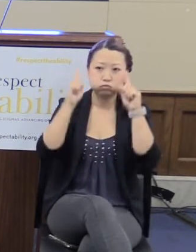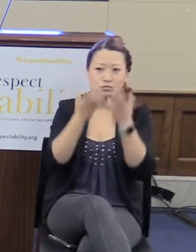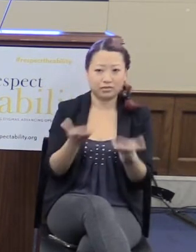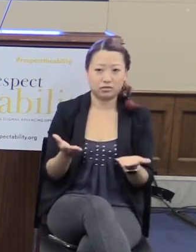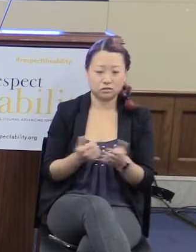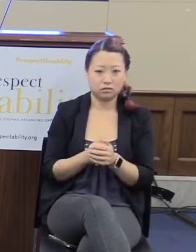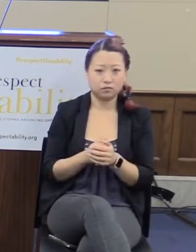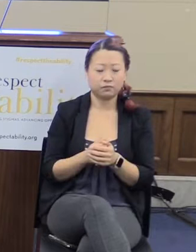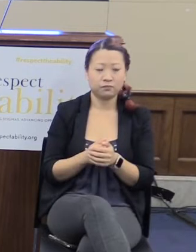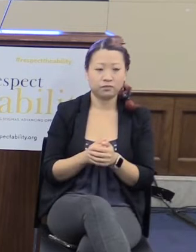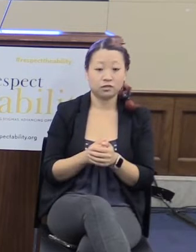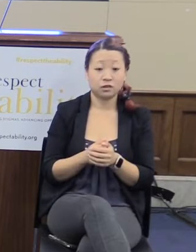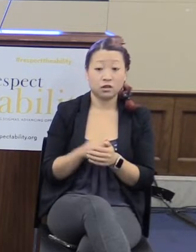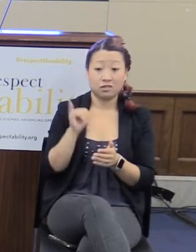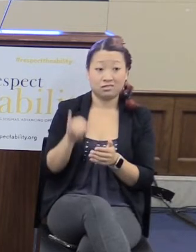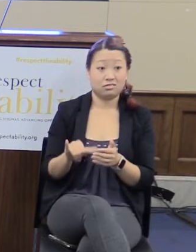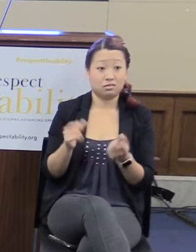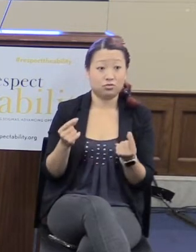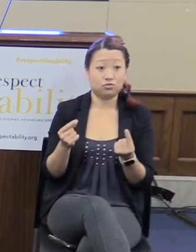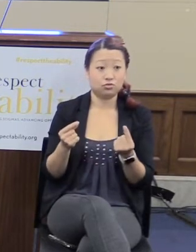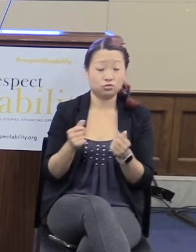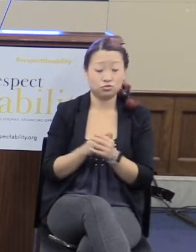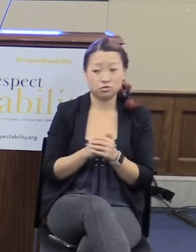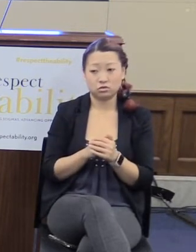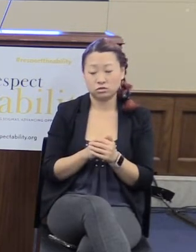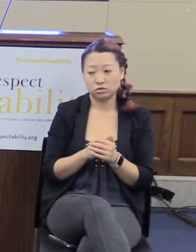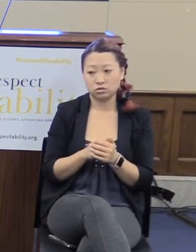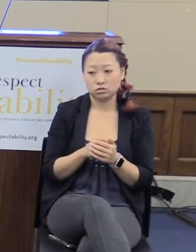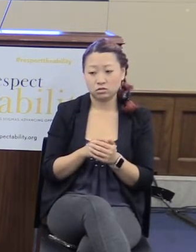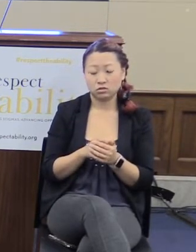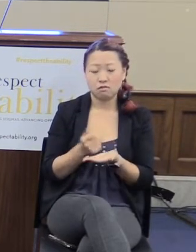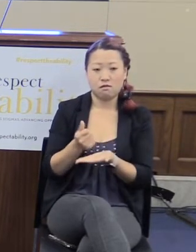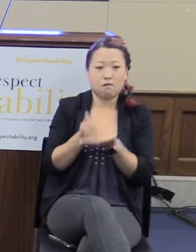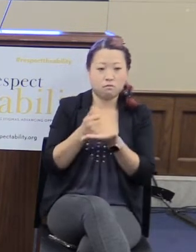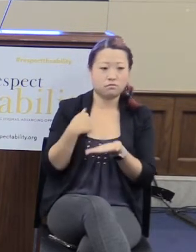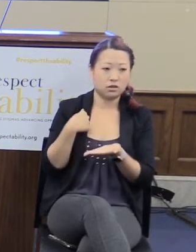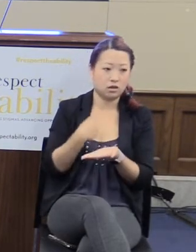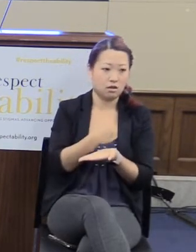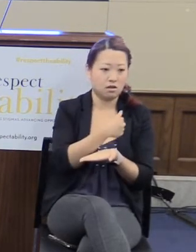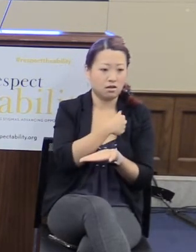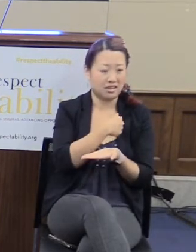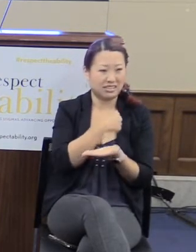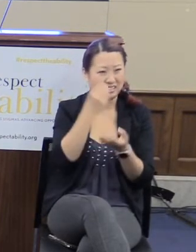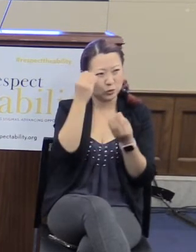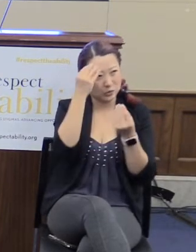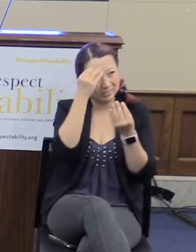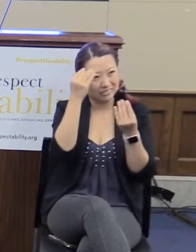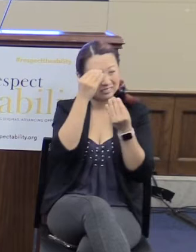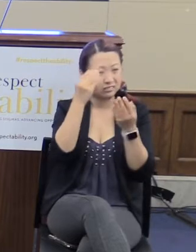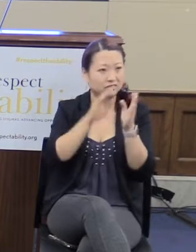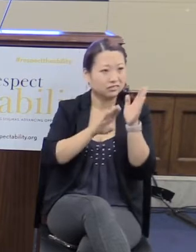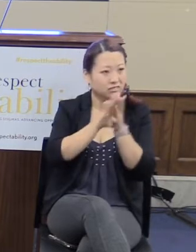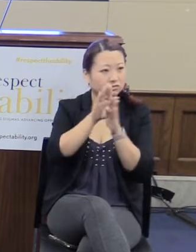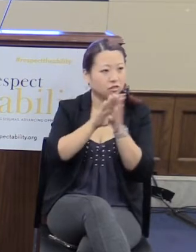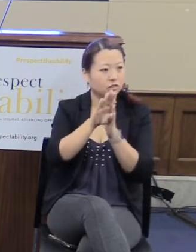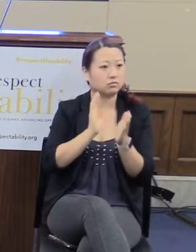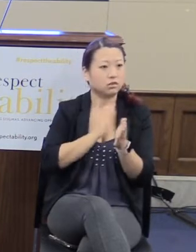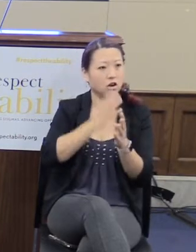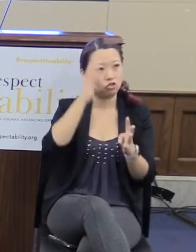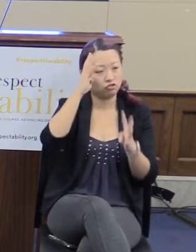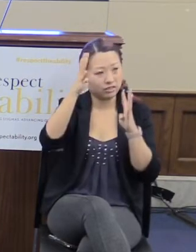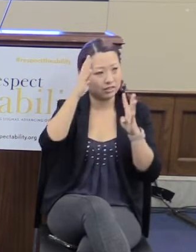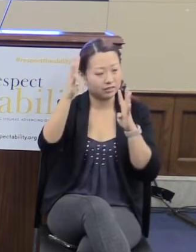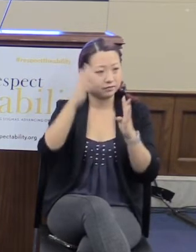what that does, it actually helps us develop our creativity